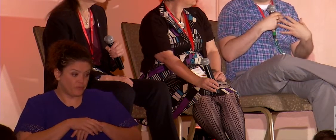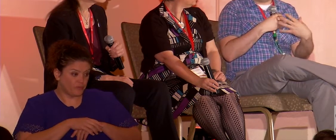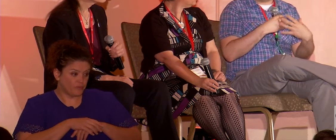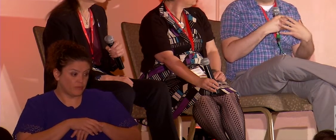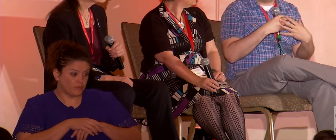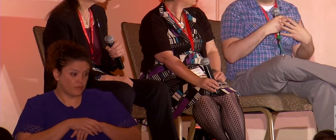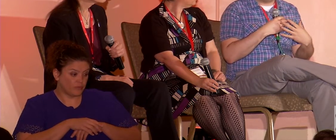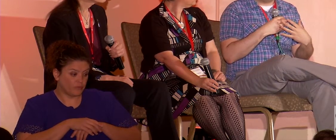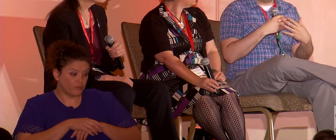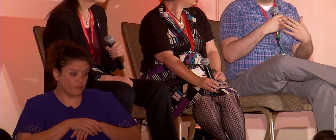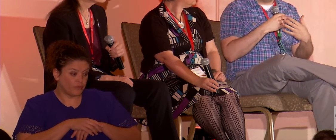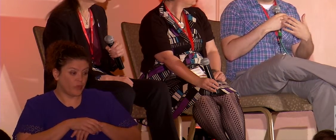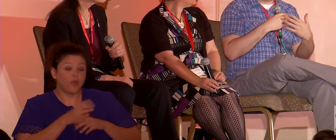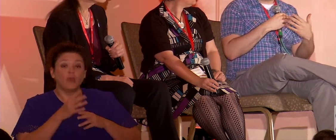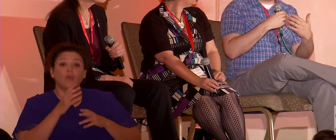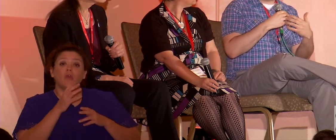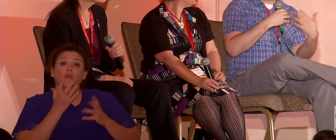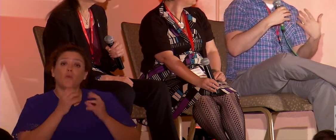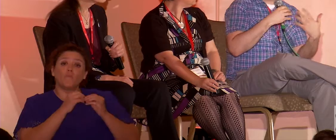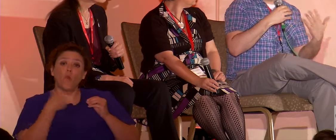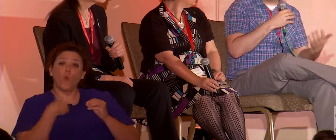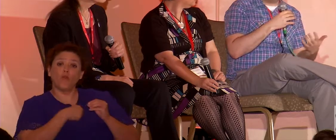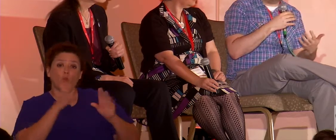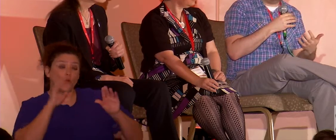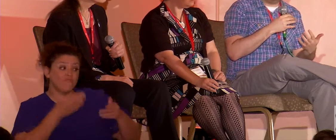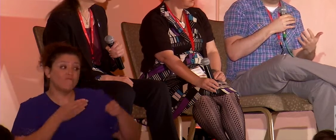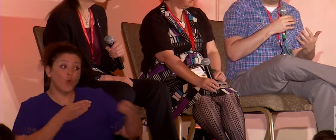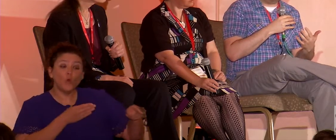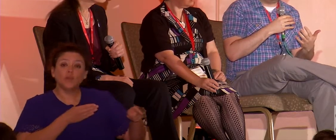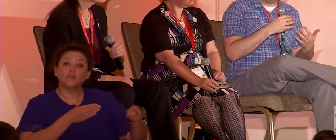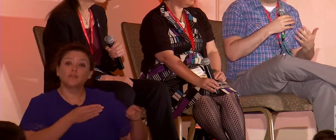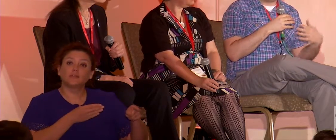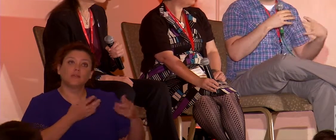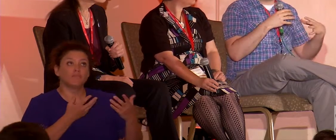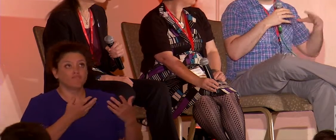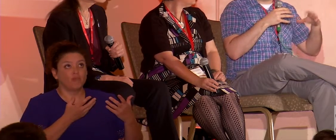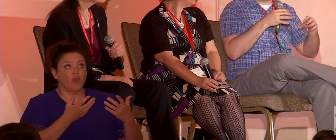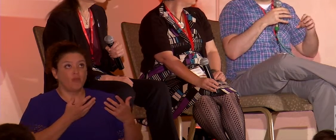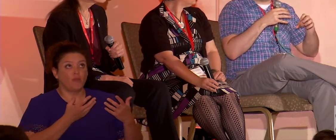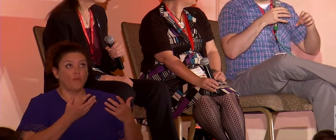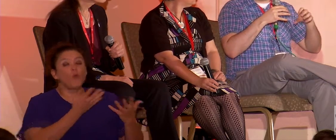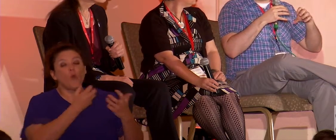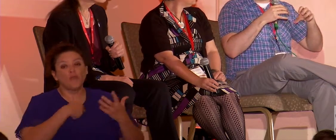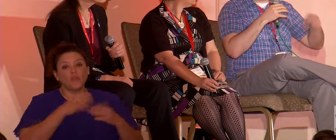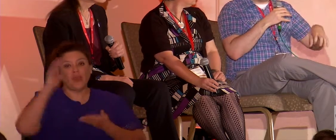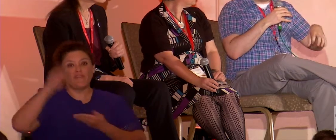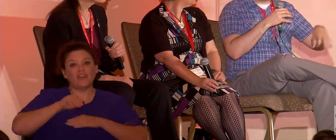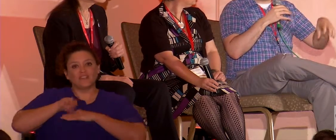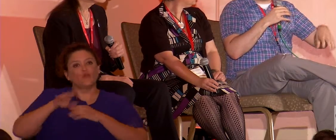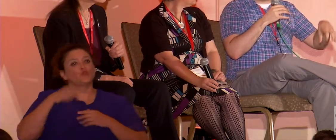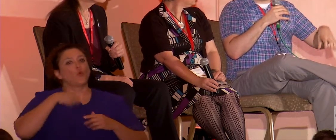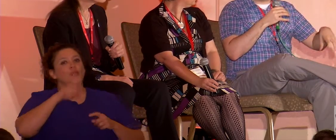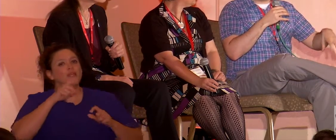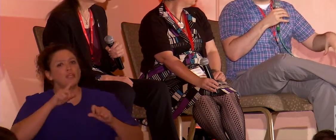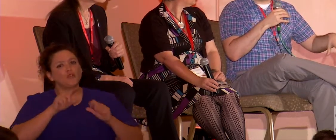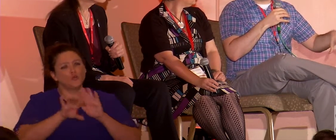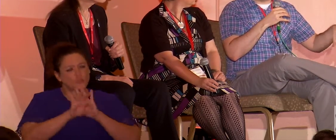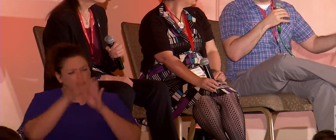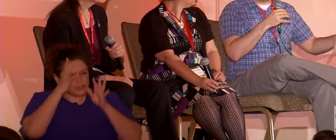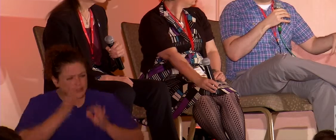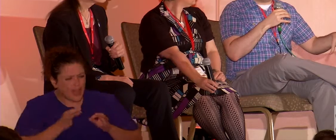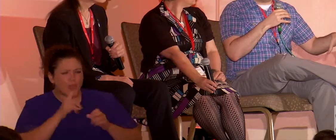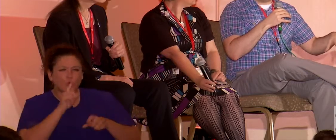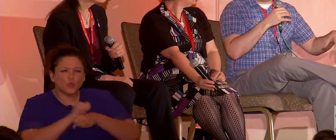what we're trying to achieve. And so I think we just have to choose our enemies wisely. I think we have to think about our goals. What do we actually want